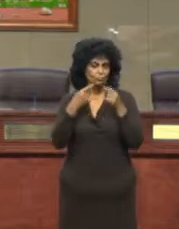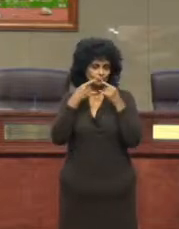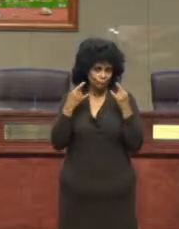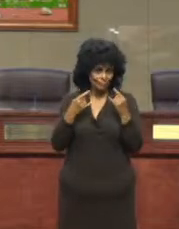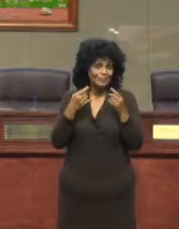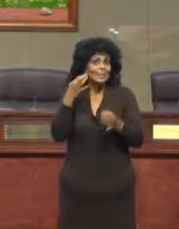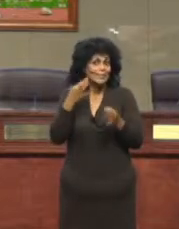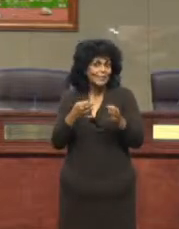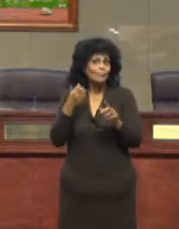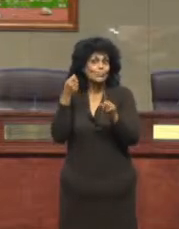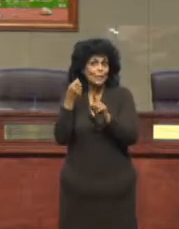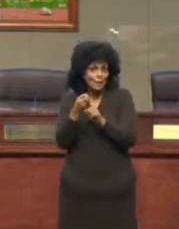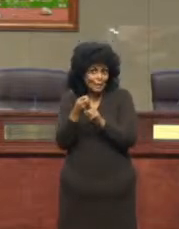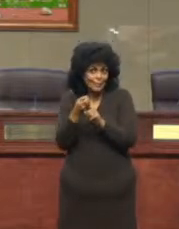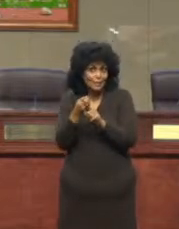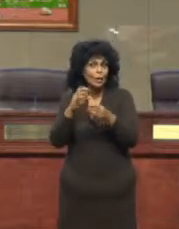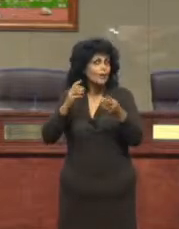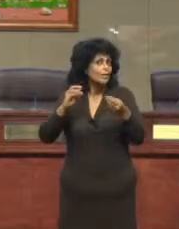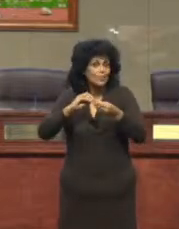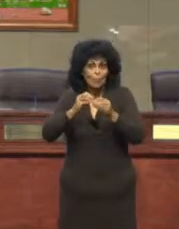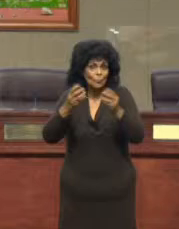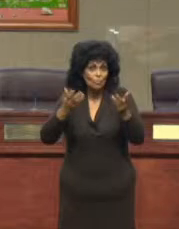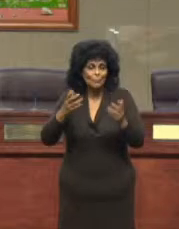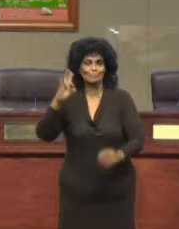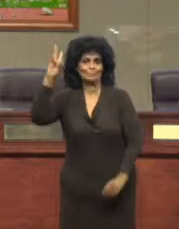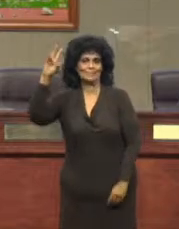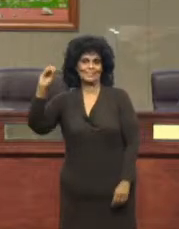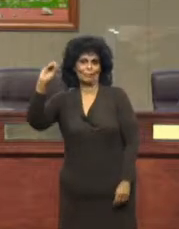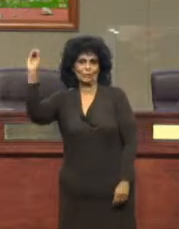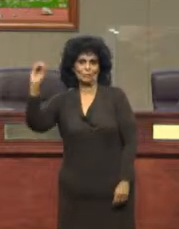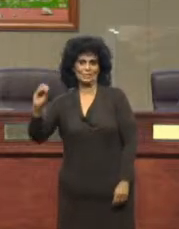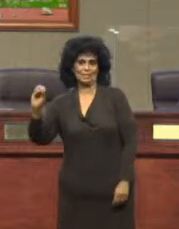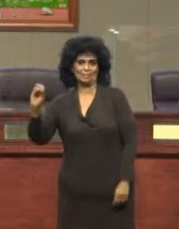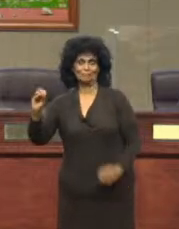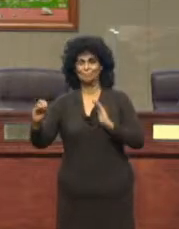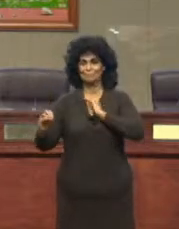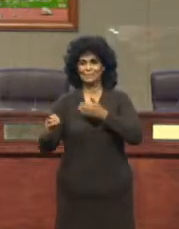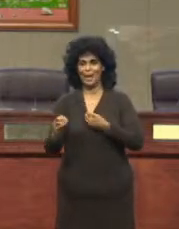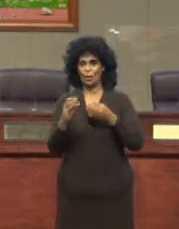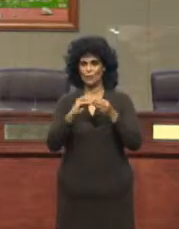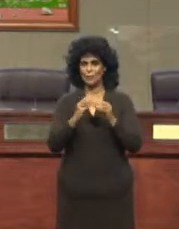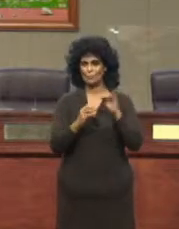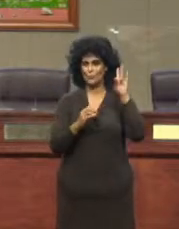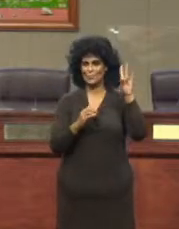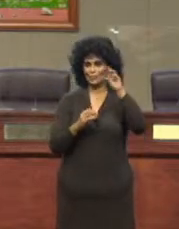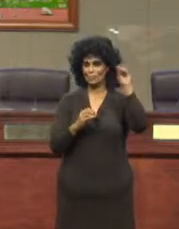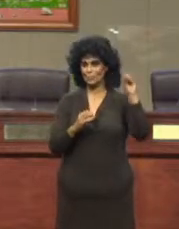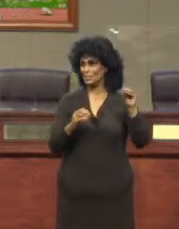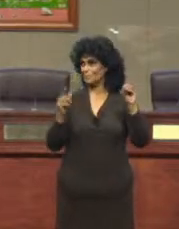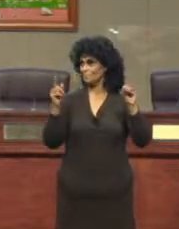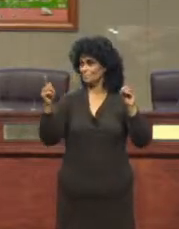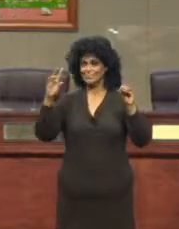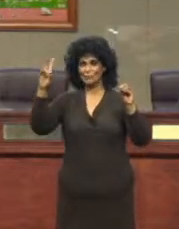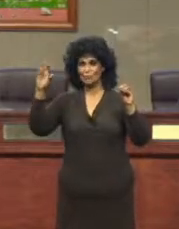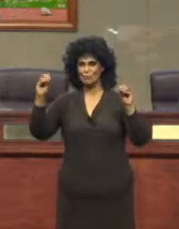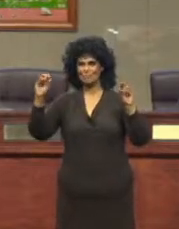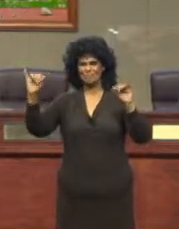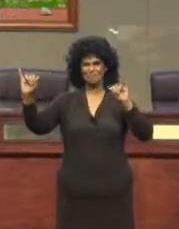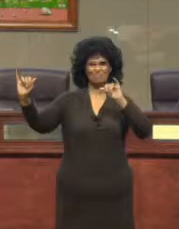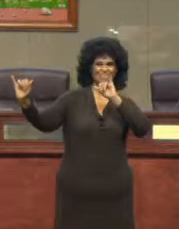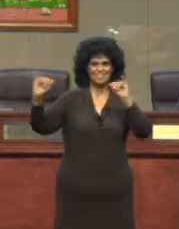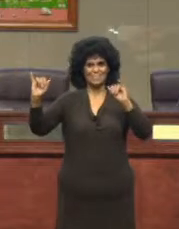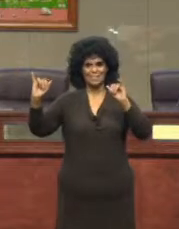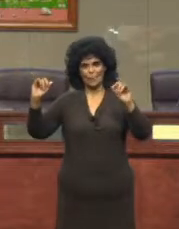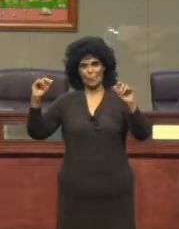mark. Same goal. We believe that Dr. Pino will verify this in just a few